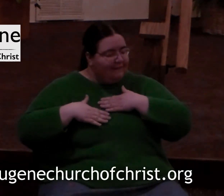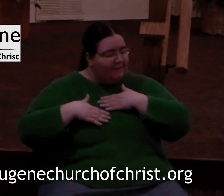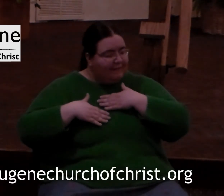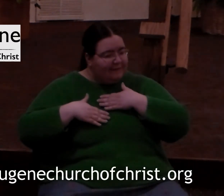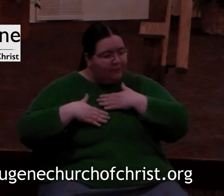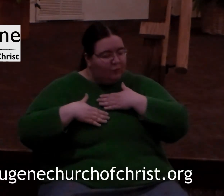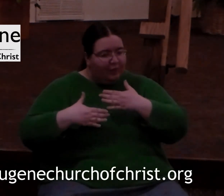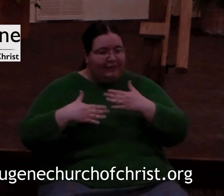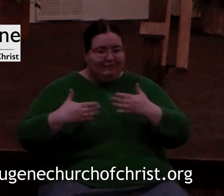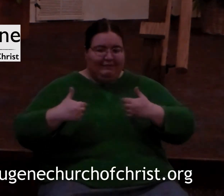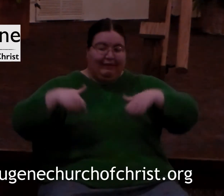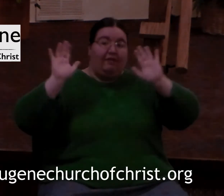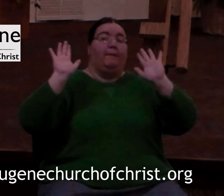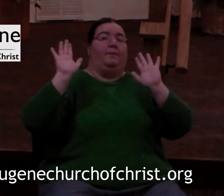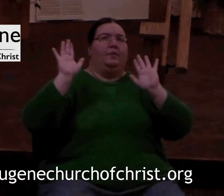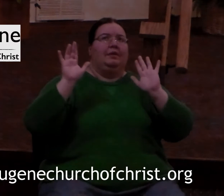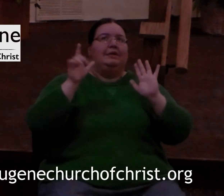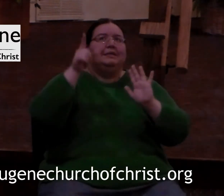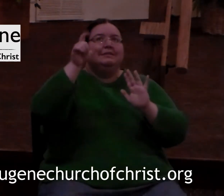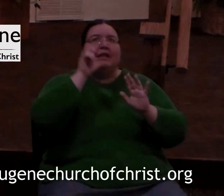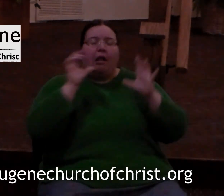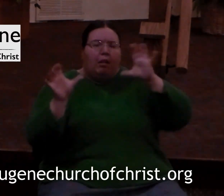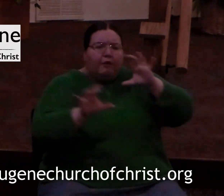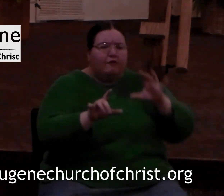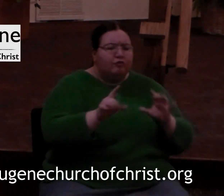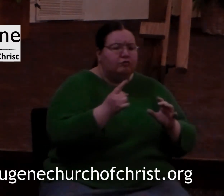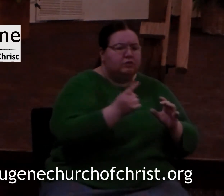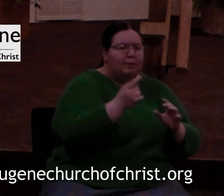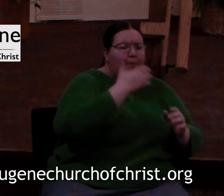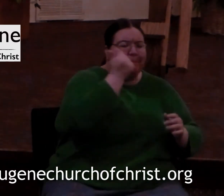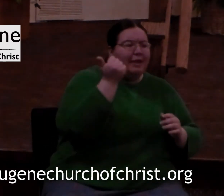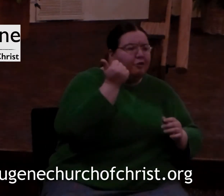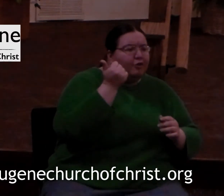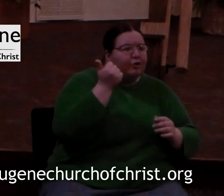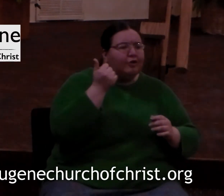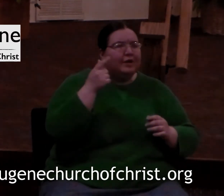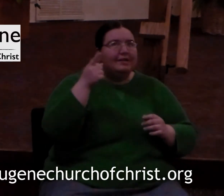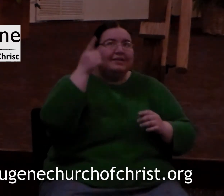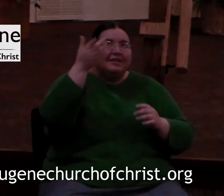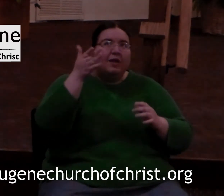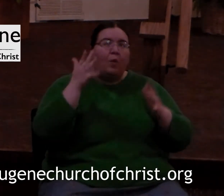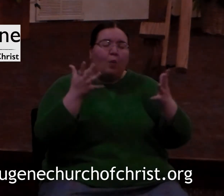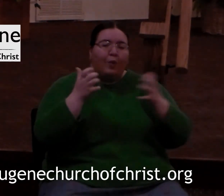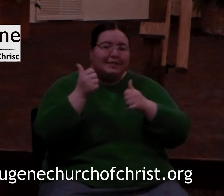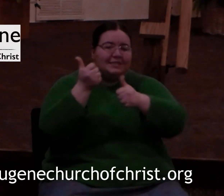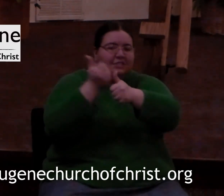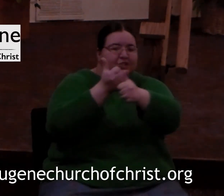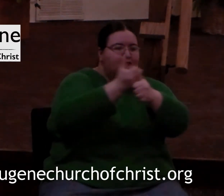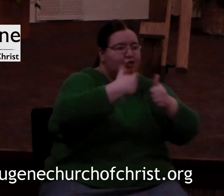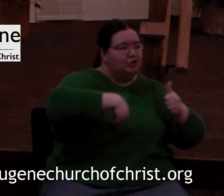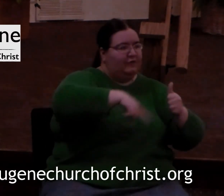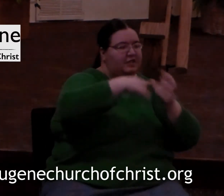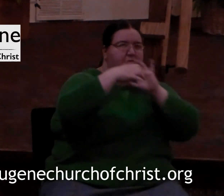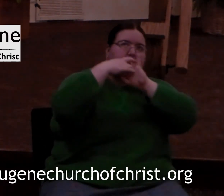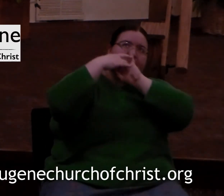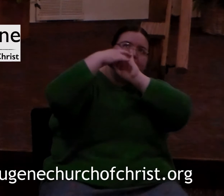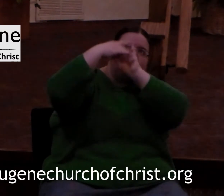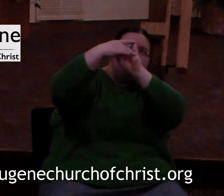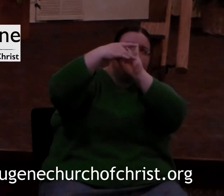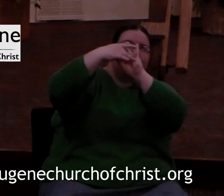He is not willing to find somebody that breaks his heart less. He wants each of us to have a relationship with him. And so when we